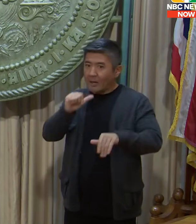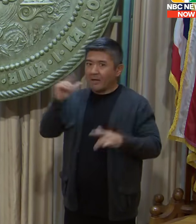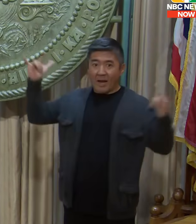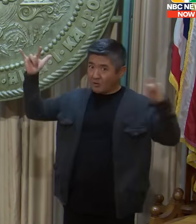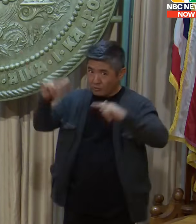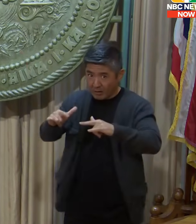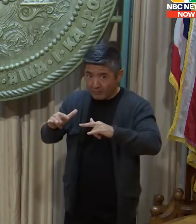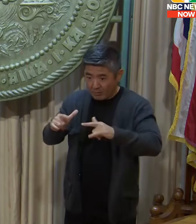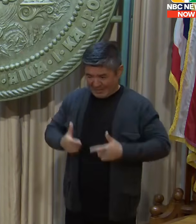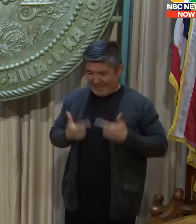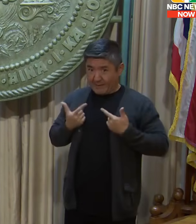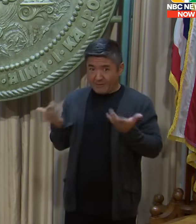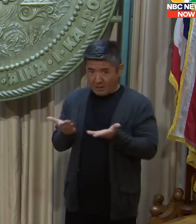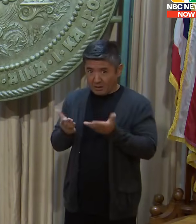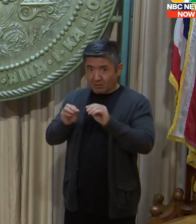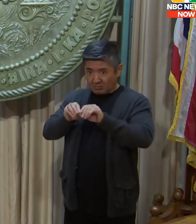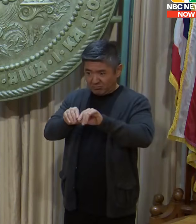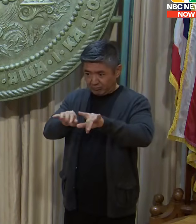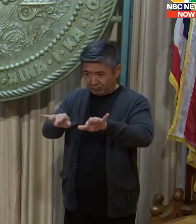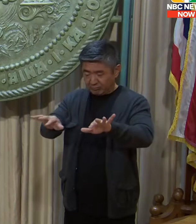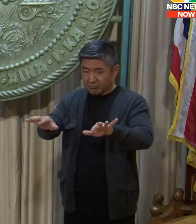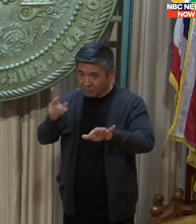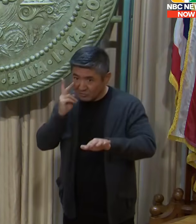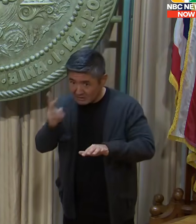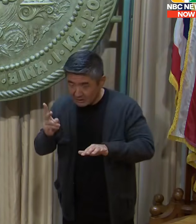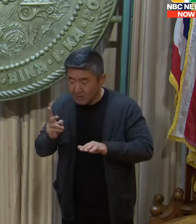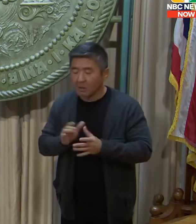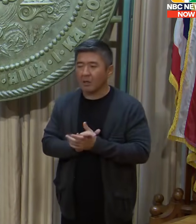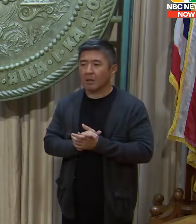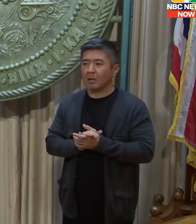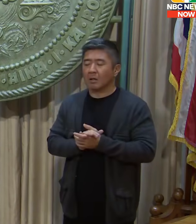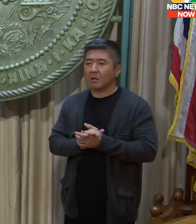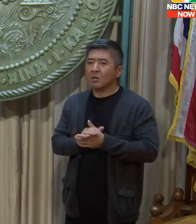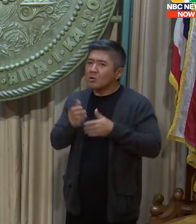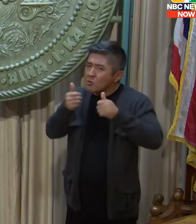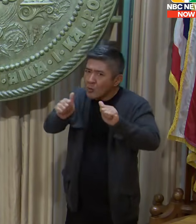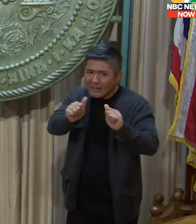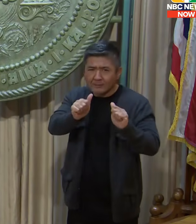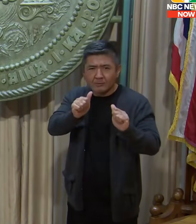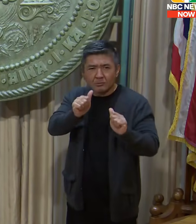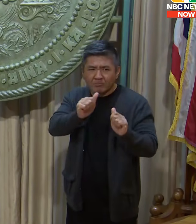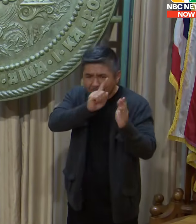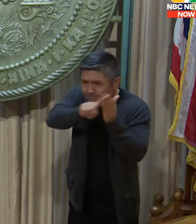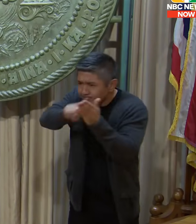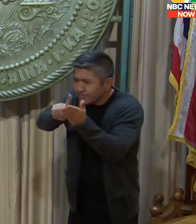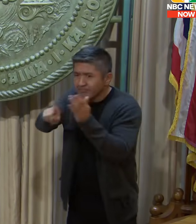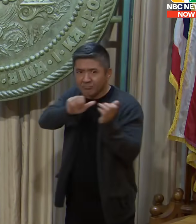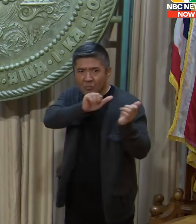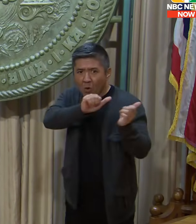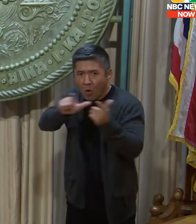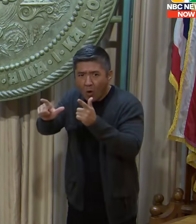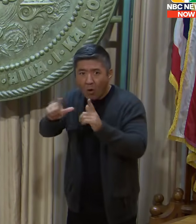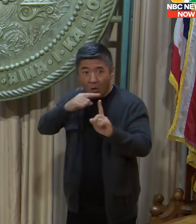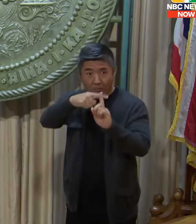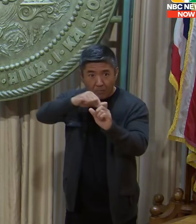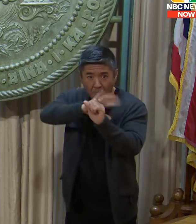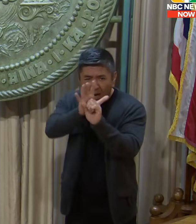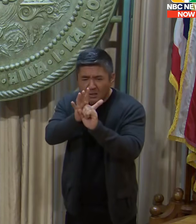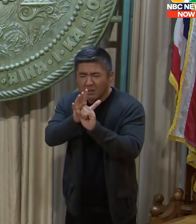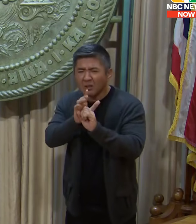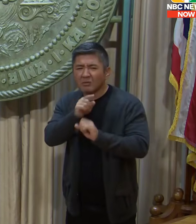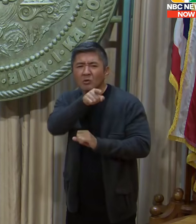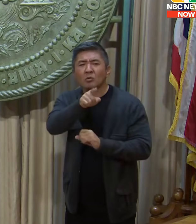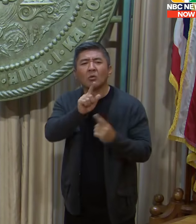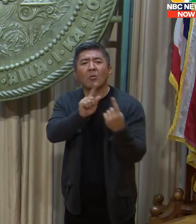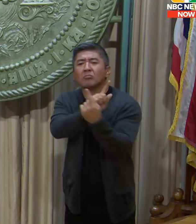We have continued to investigate aggressively all the cases reported and their contacts. In fact, we are